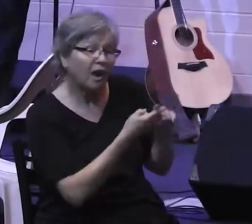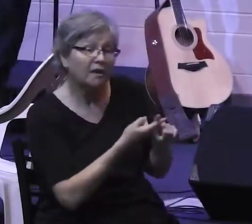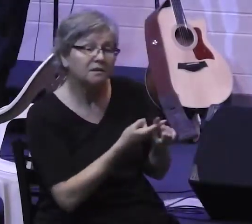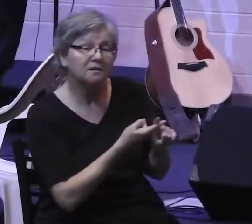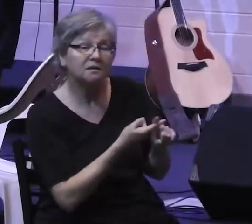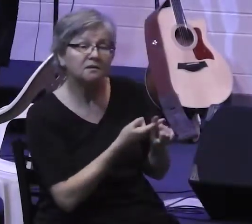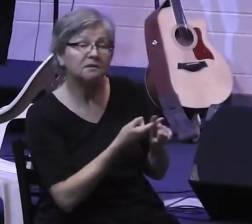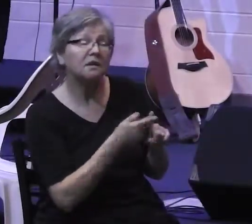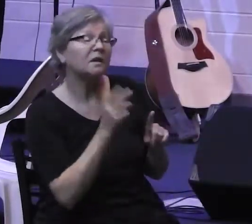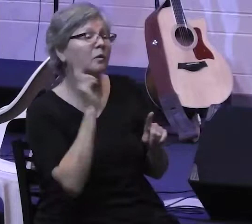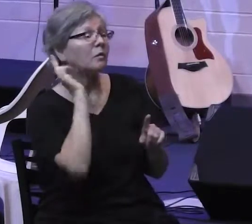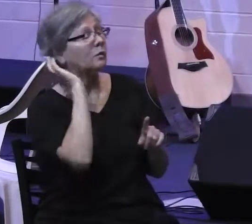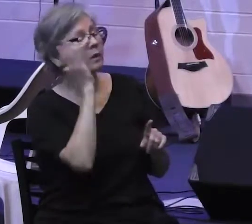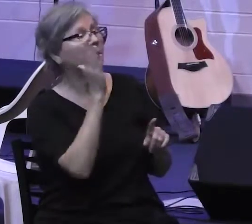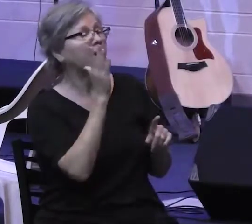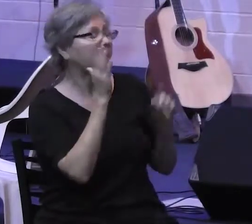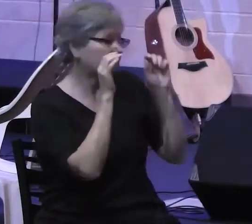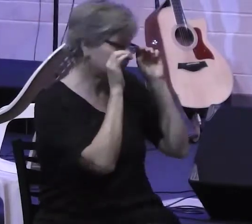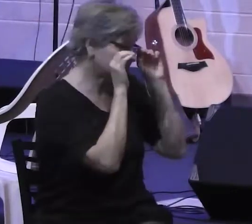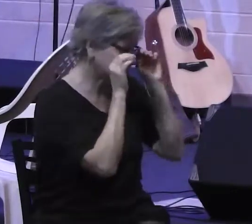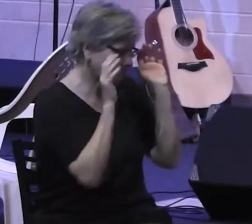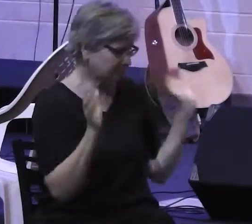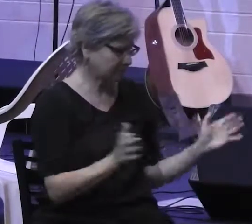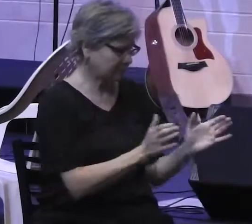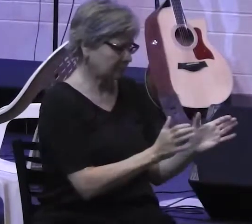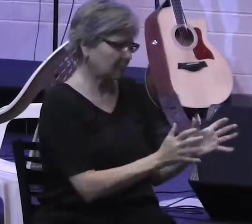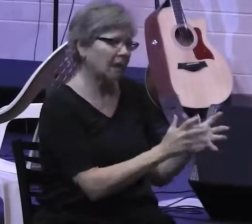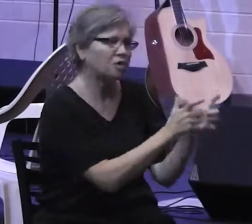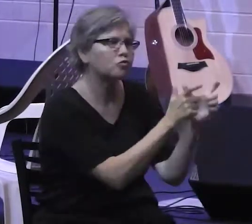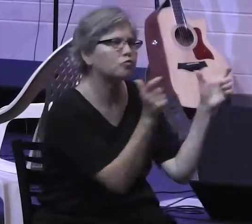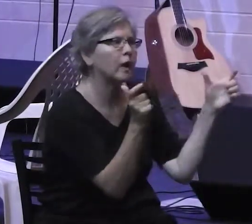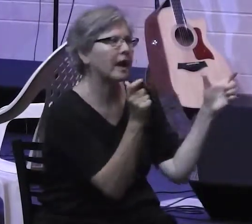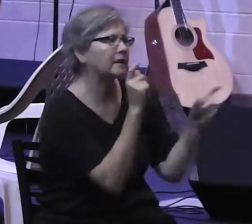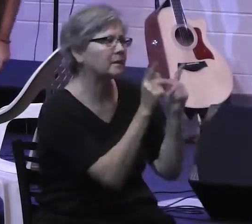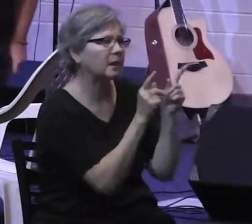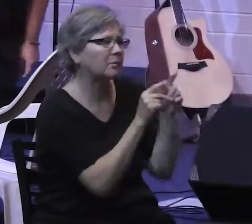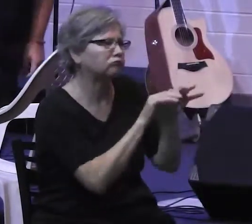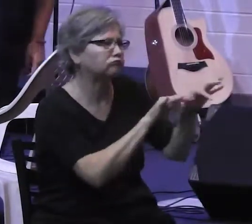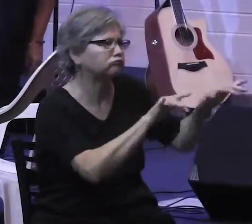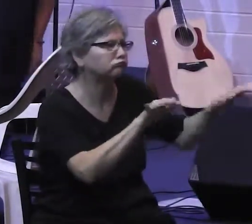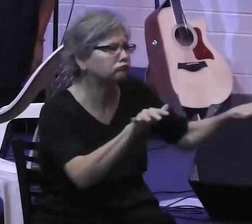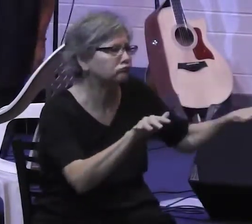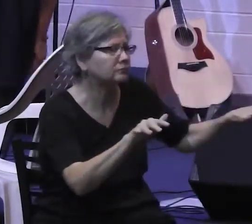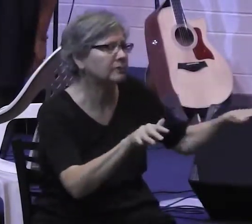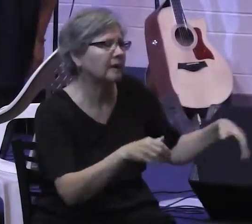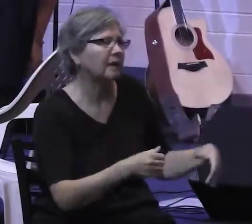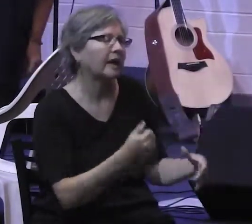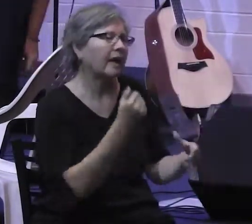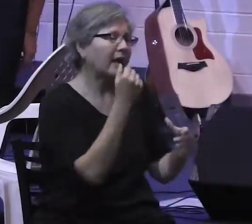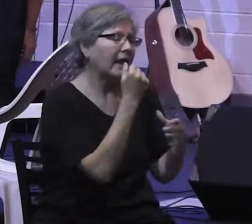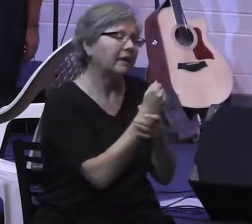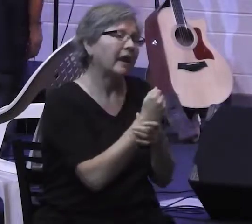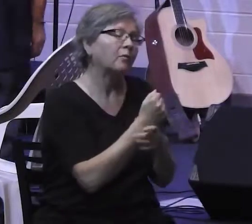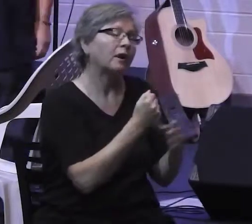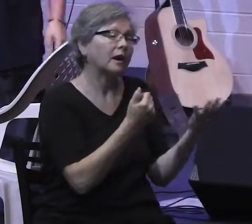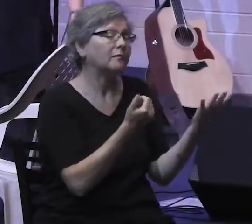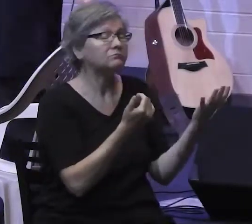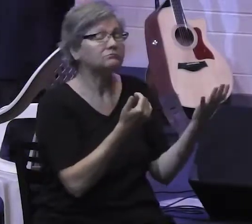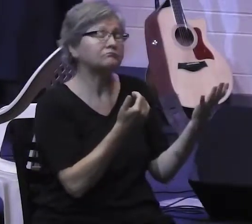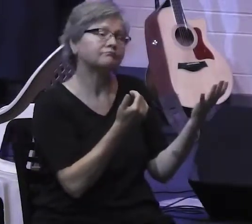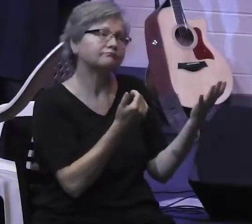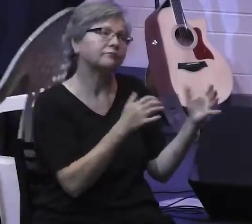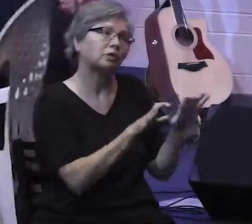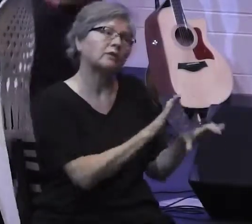going to make out of you a great nation. And Abraham does. He does go his own way, and he goes back to the sex slave,